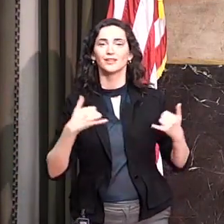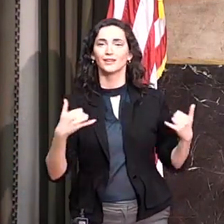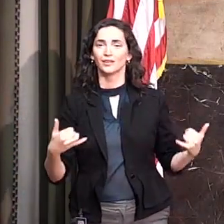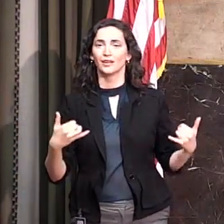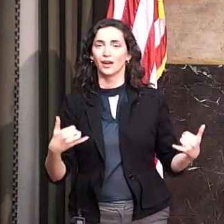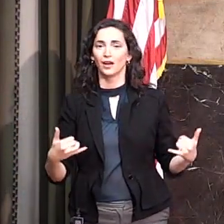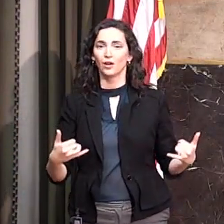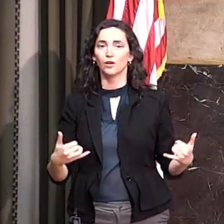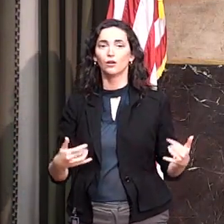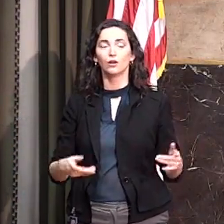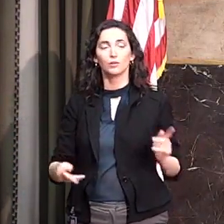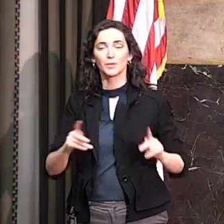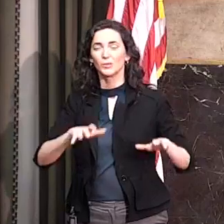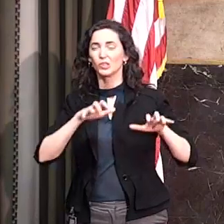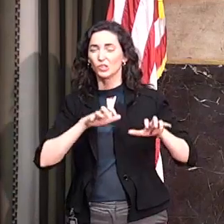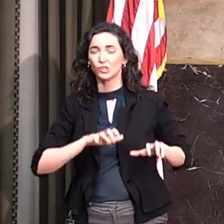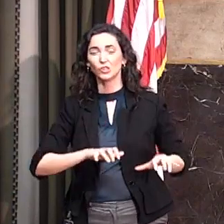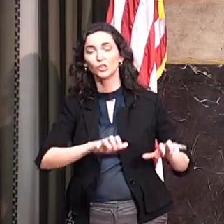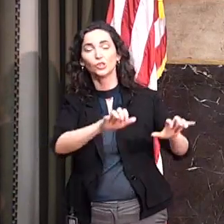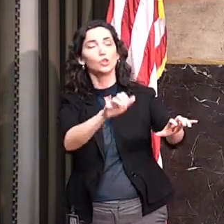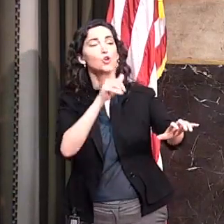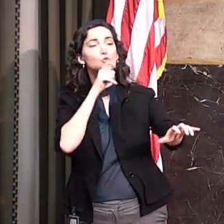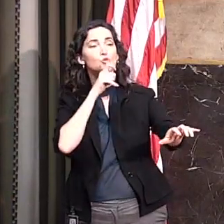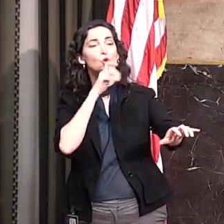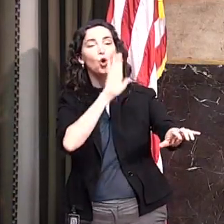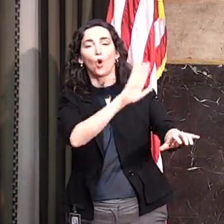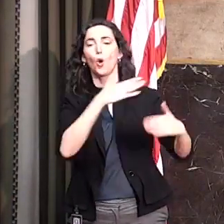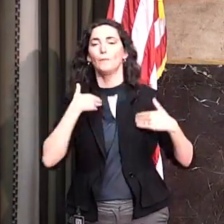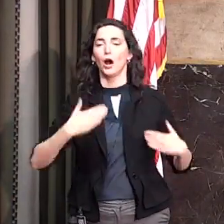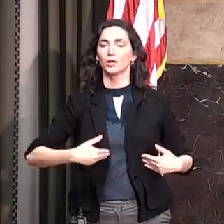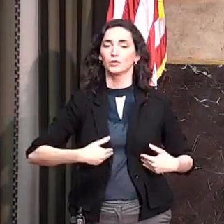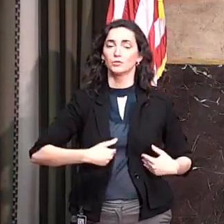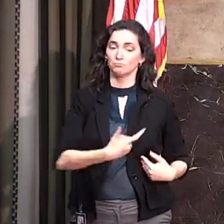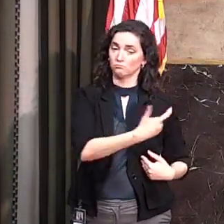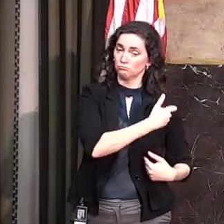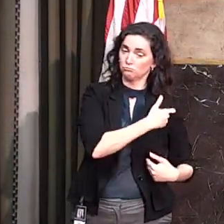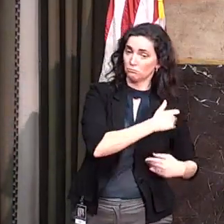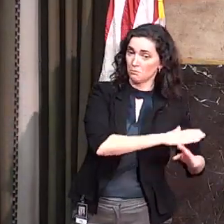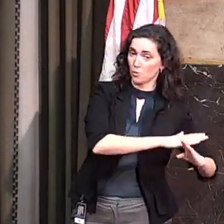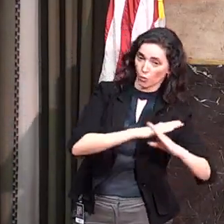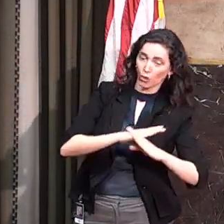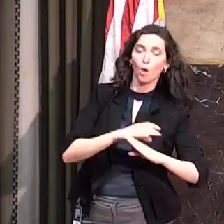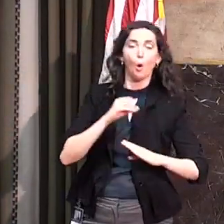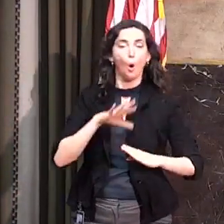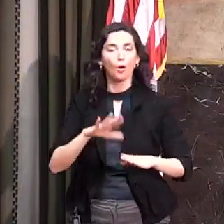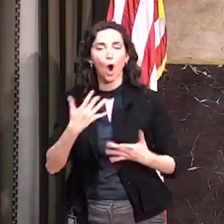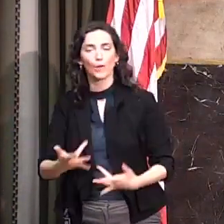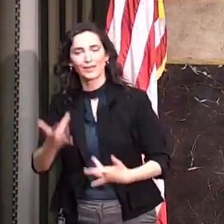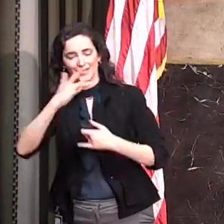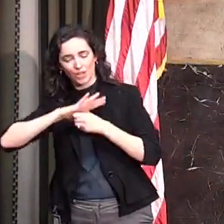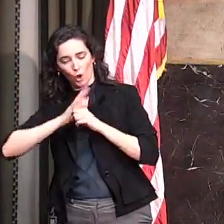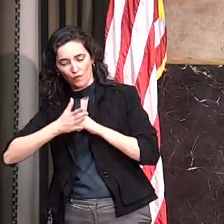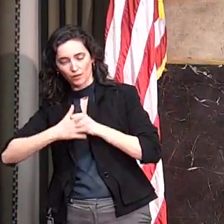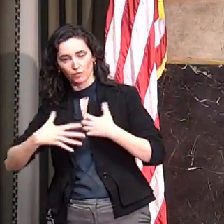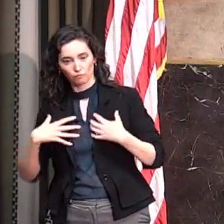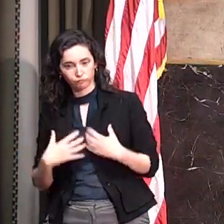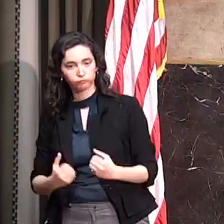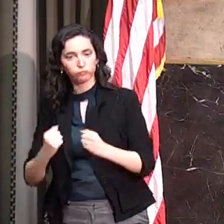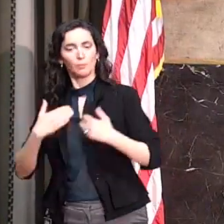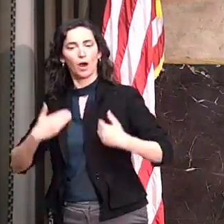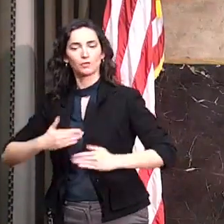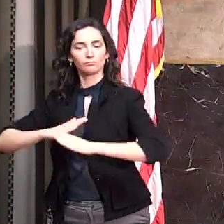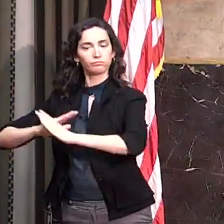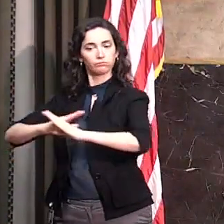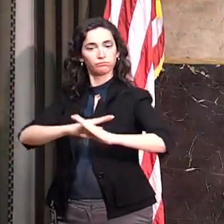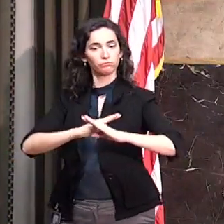consideration the percentage of our population who have immunity either from vaccination or natural immunity because they have had COVID